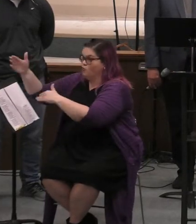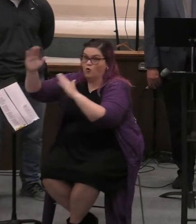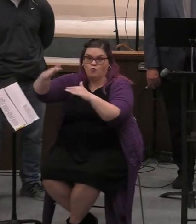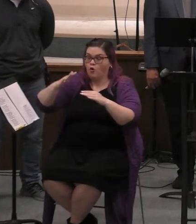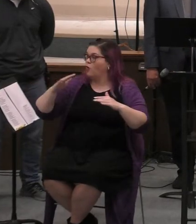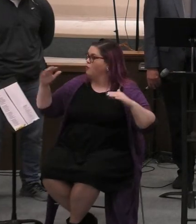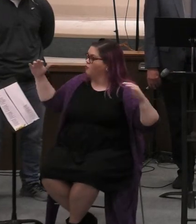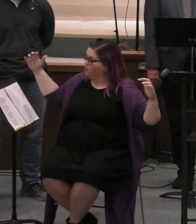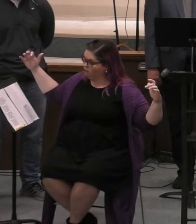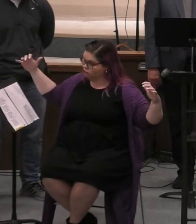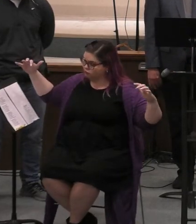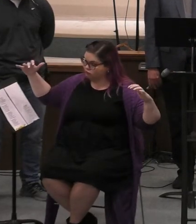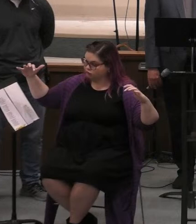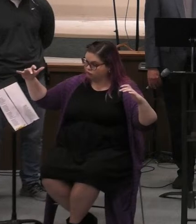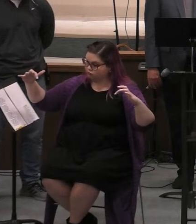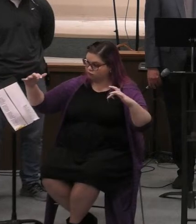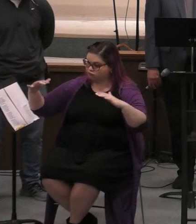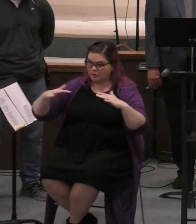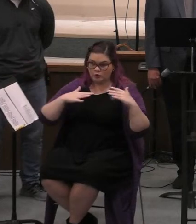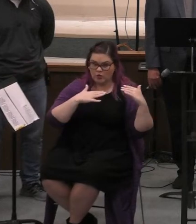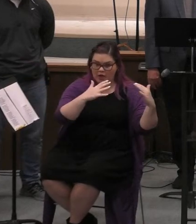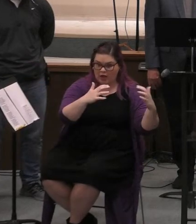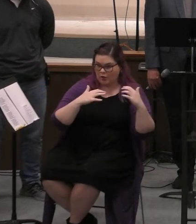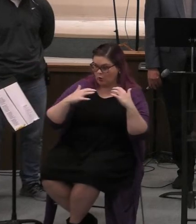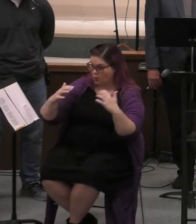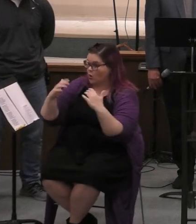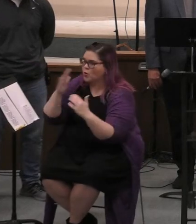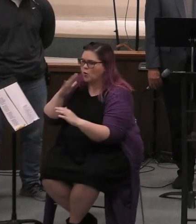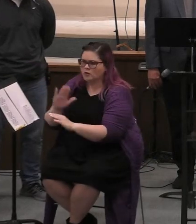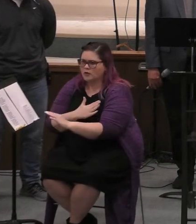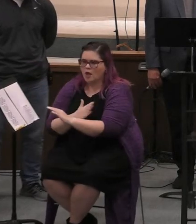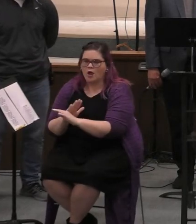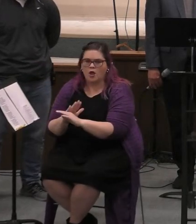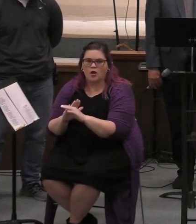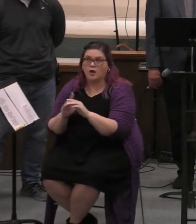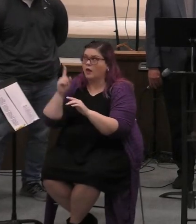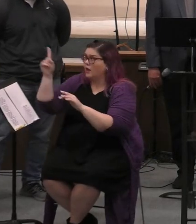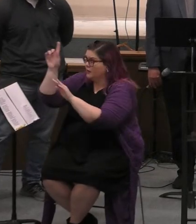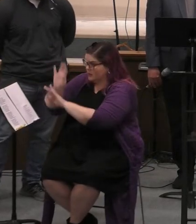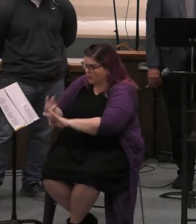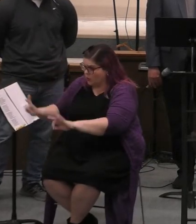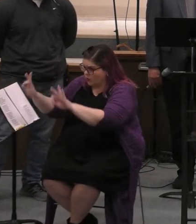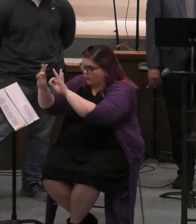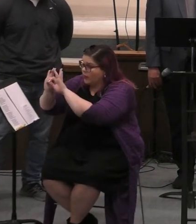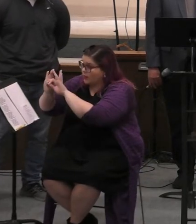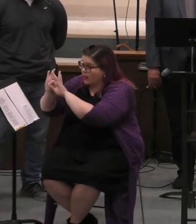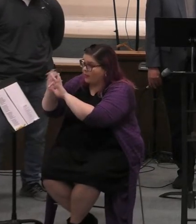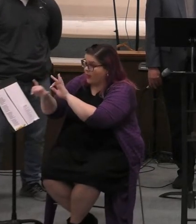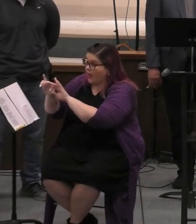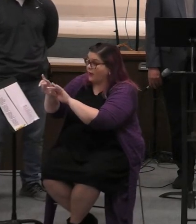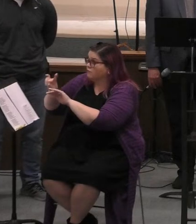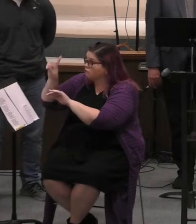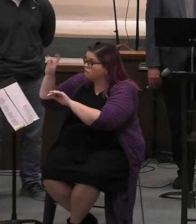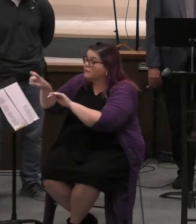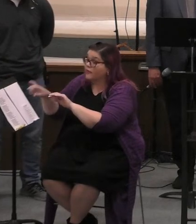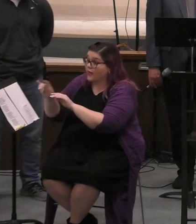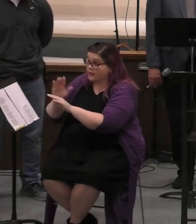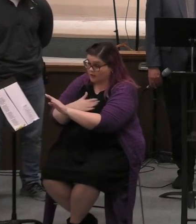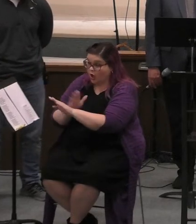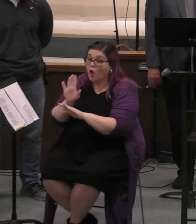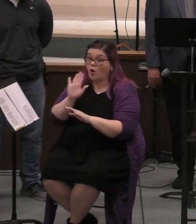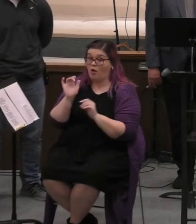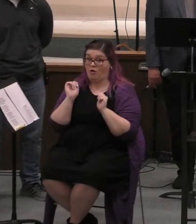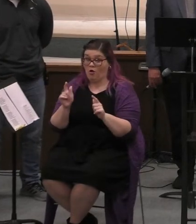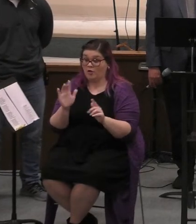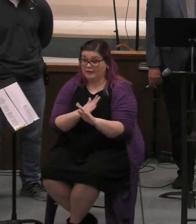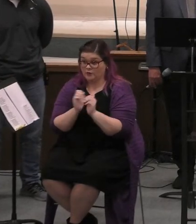making our way to the auditorium. And if you guys know the song "Is He Worthy" that Andrew Peterson wrote, that was the song they were gonna